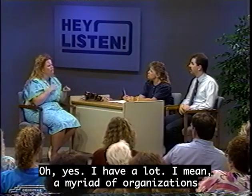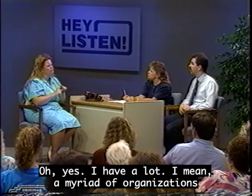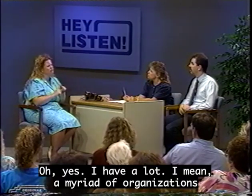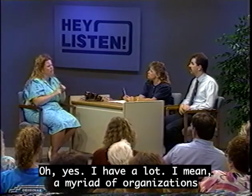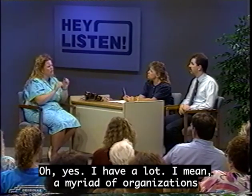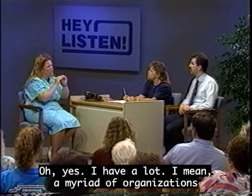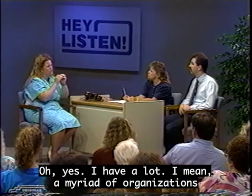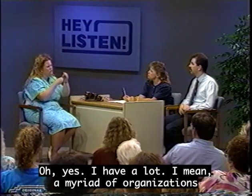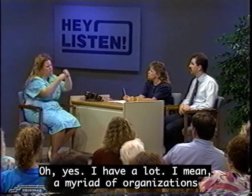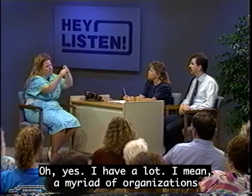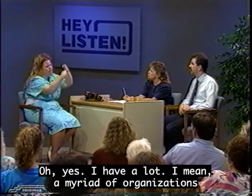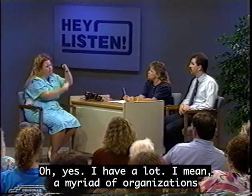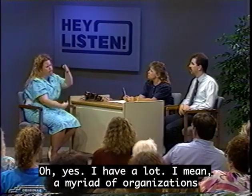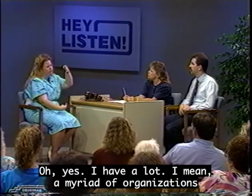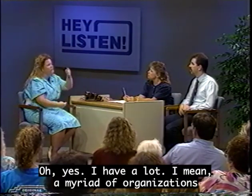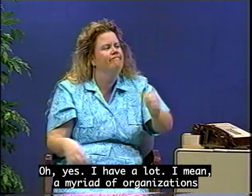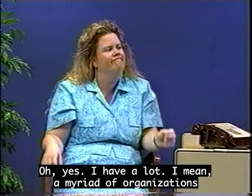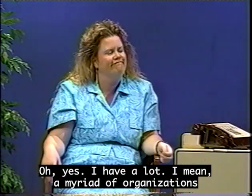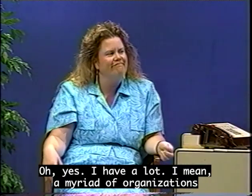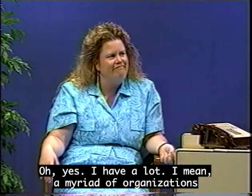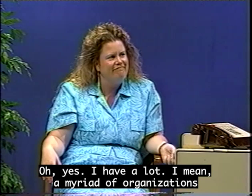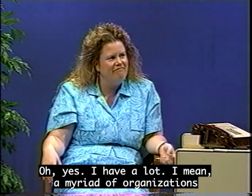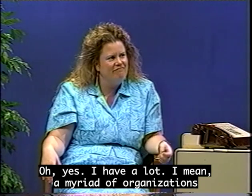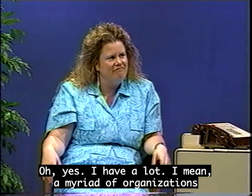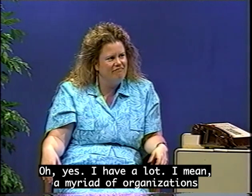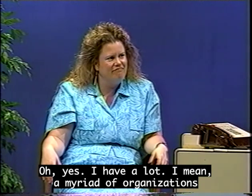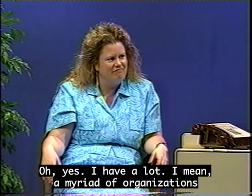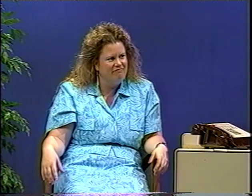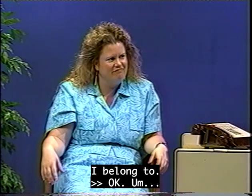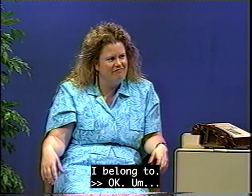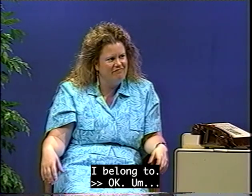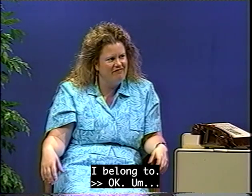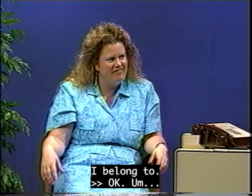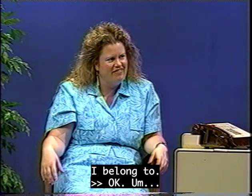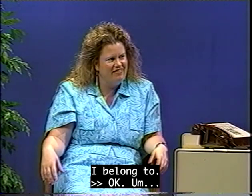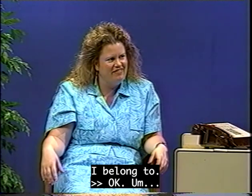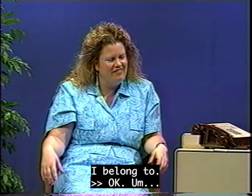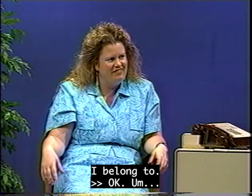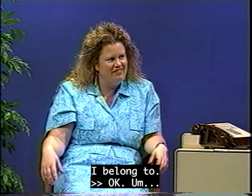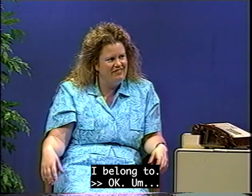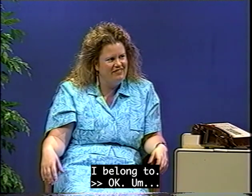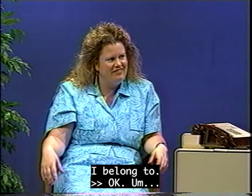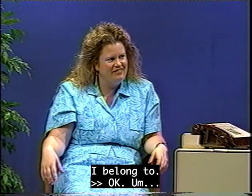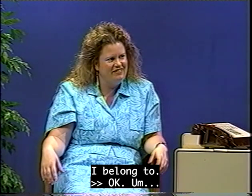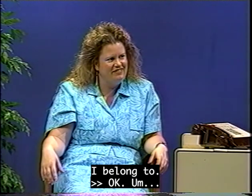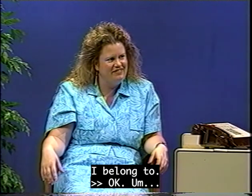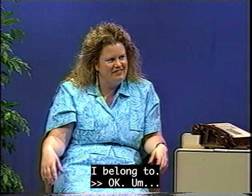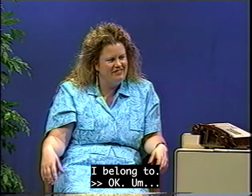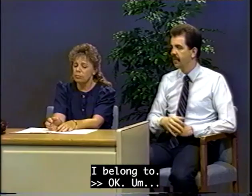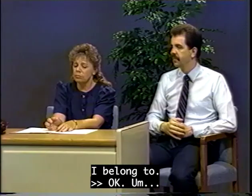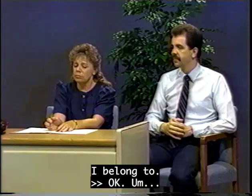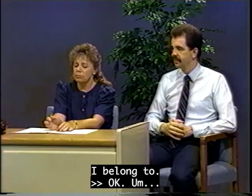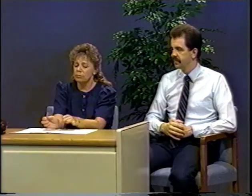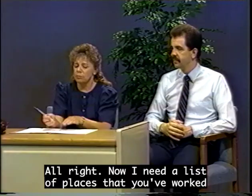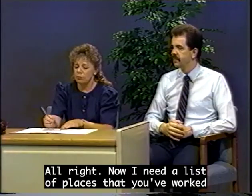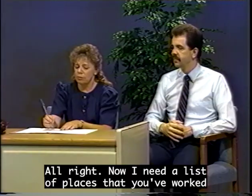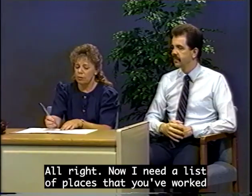Oh, yes. I have a lot, myriad of organizations I belong to. Okay.